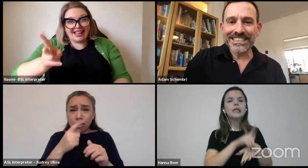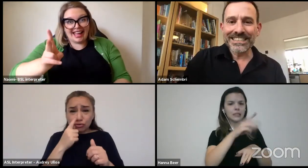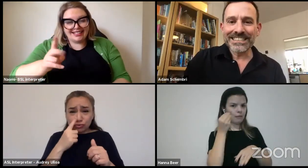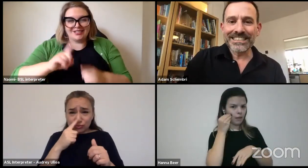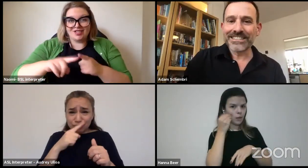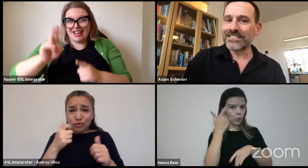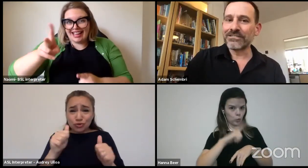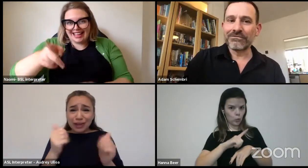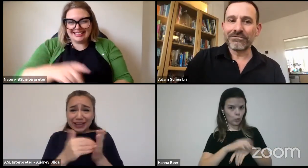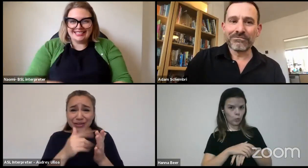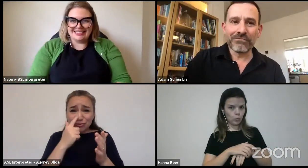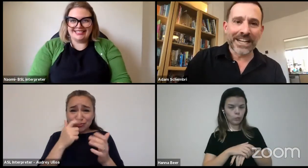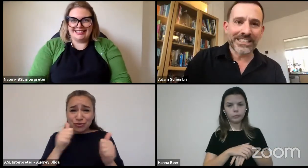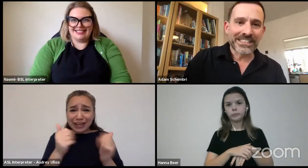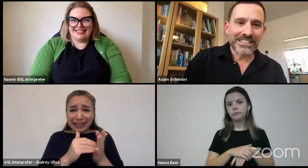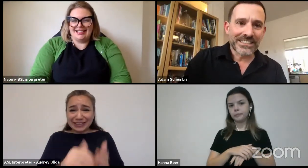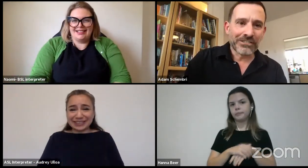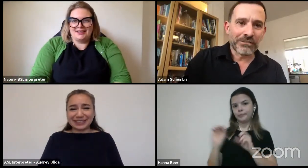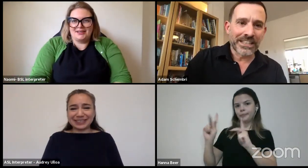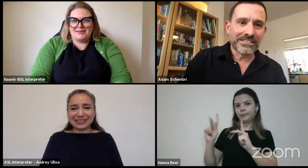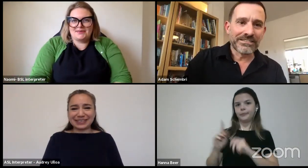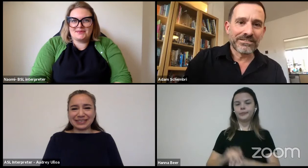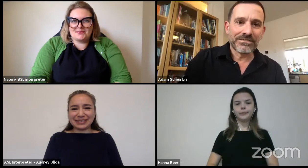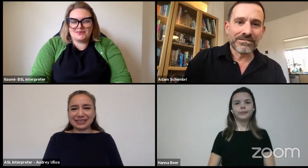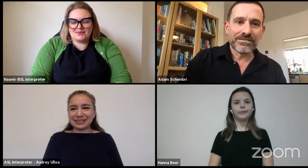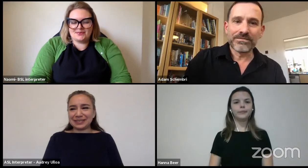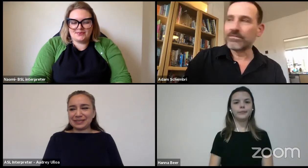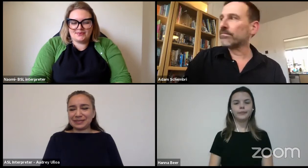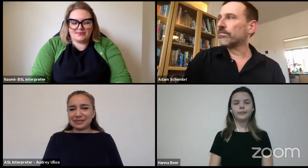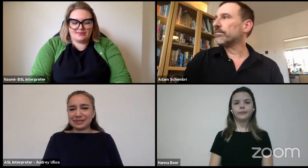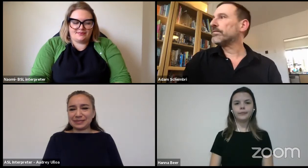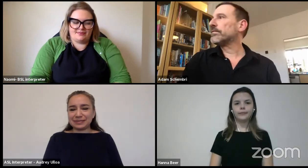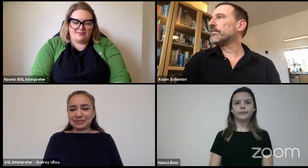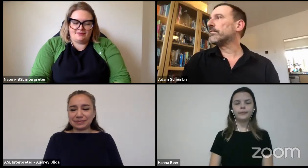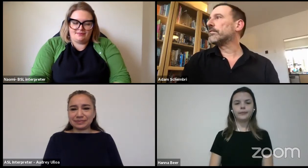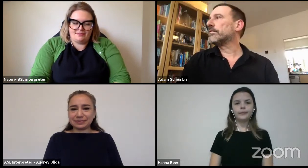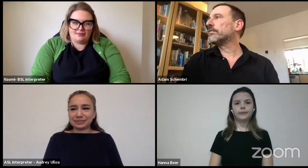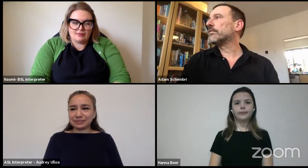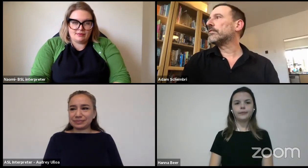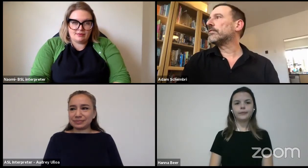again? Right, great.